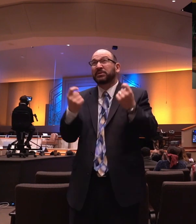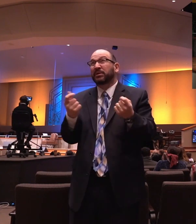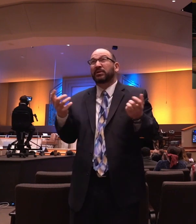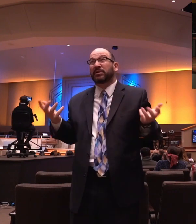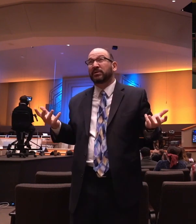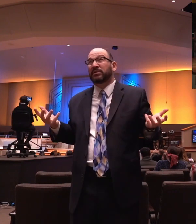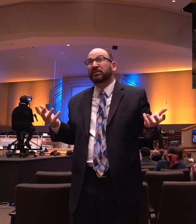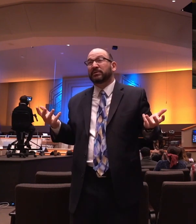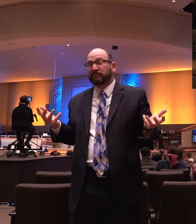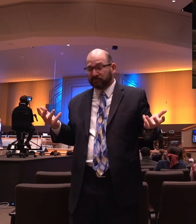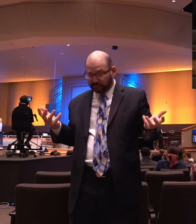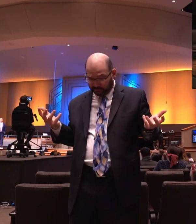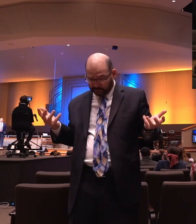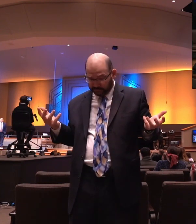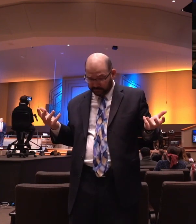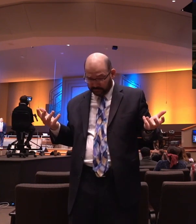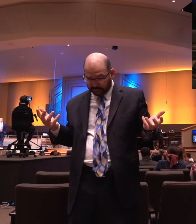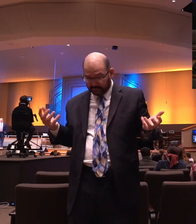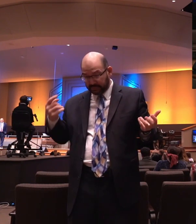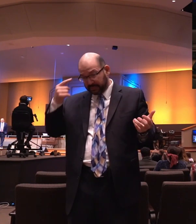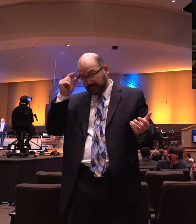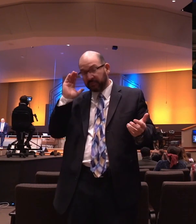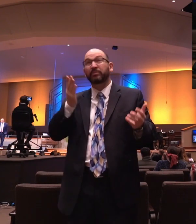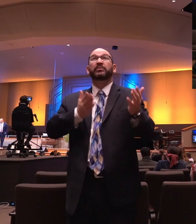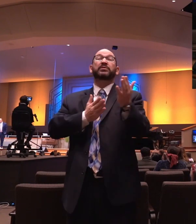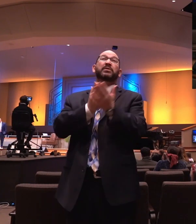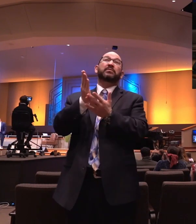I guess we're going to be all right.